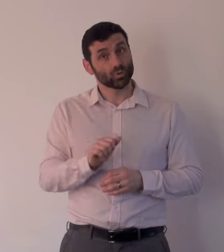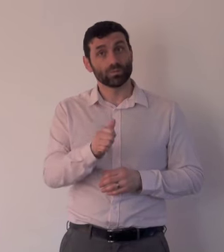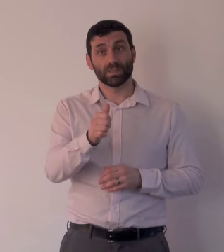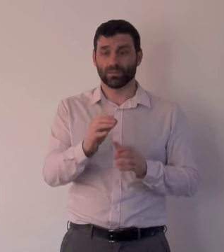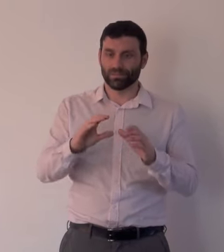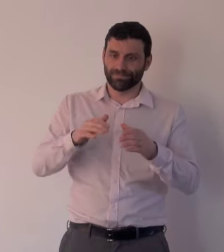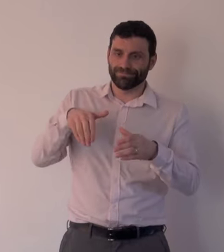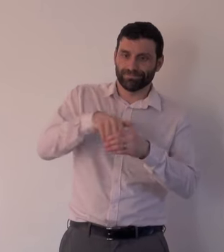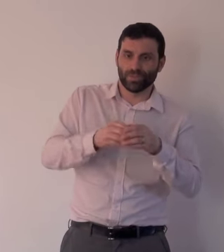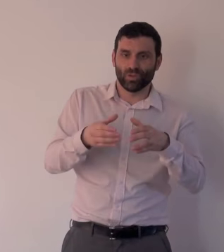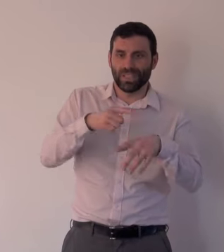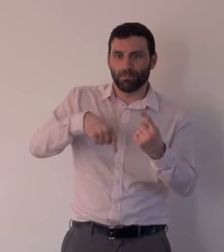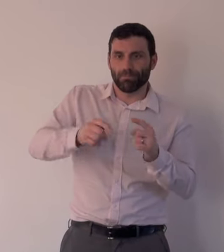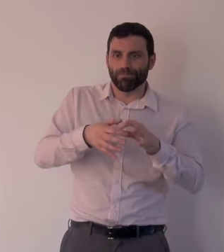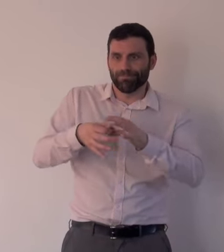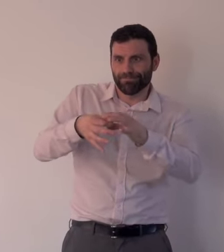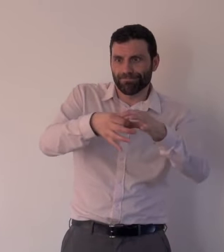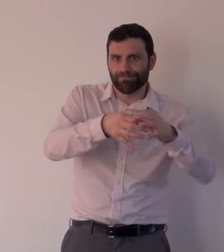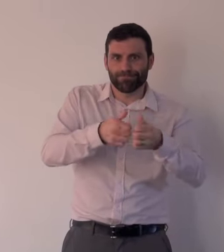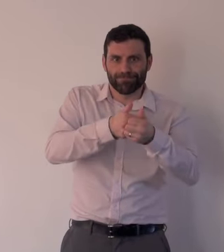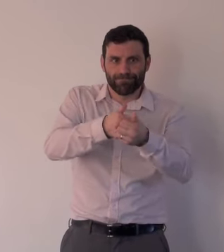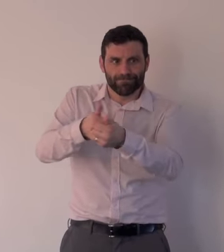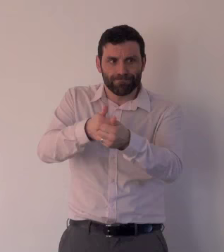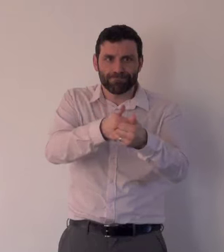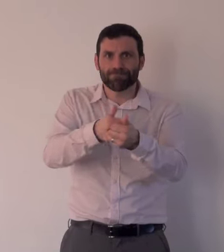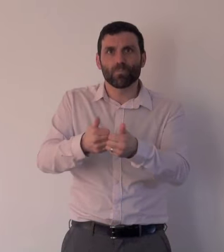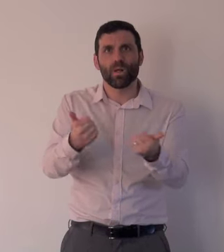You should be good at team working.